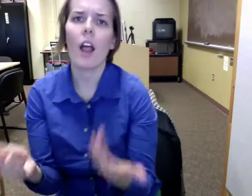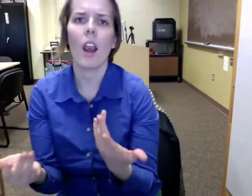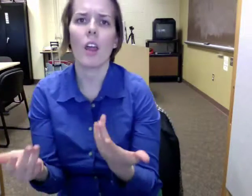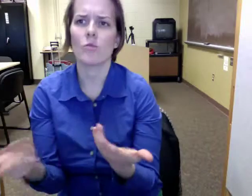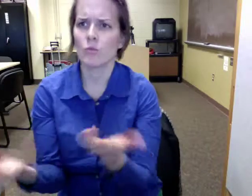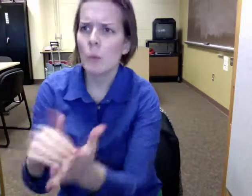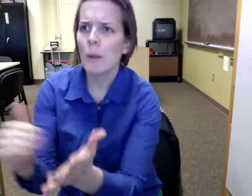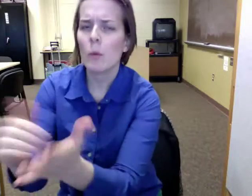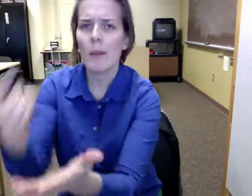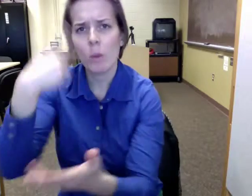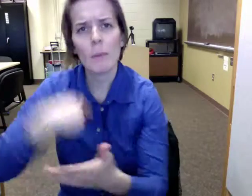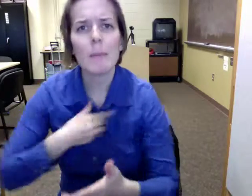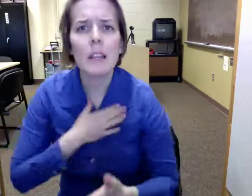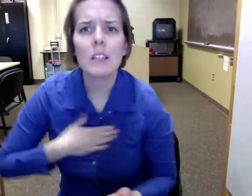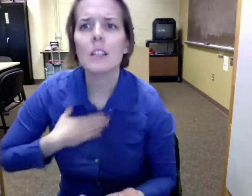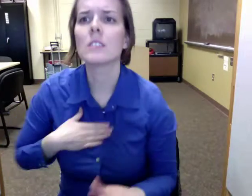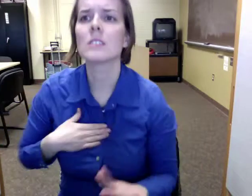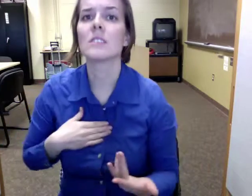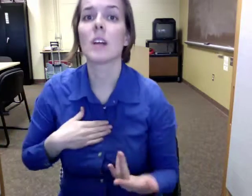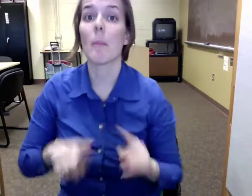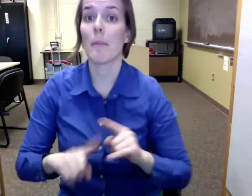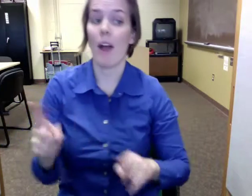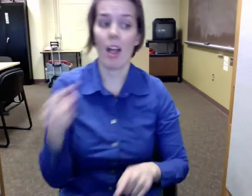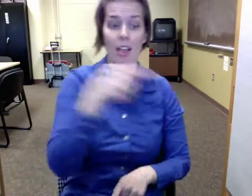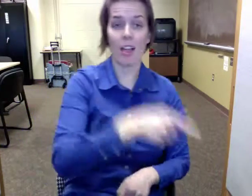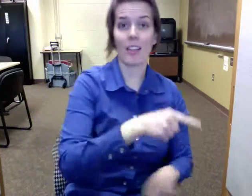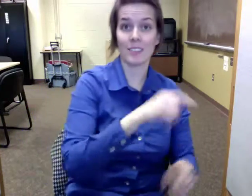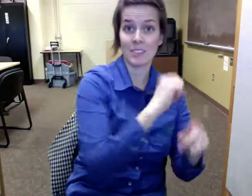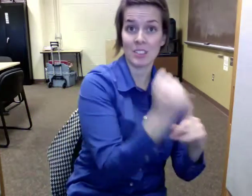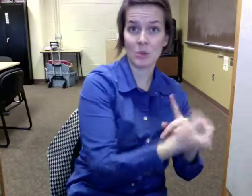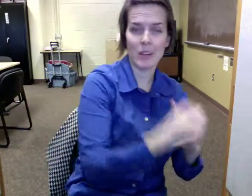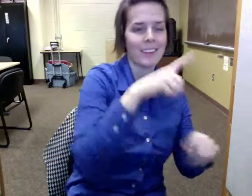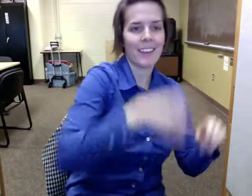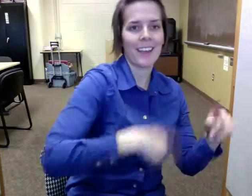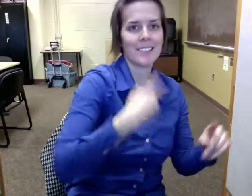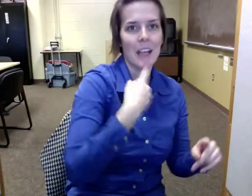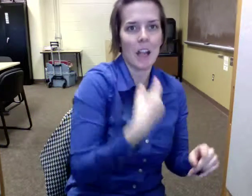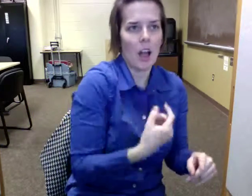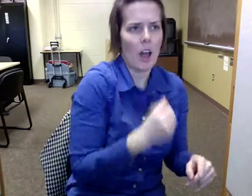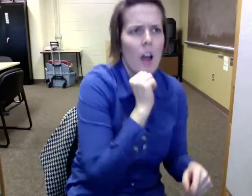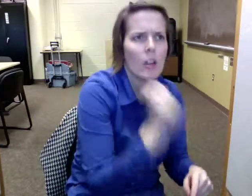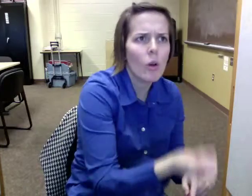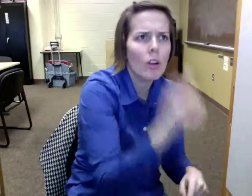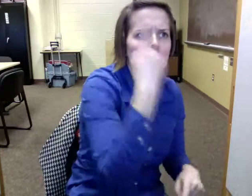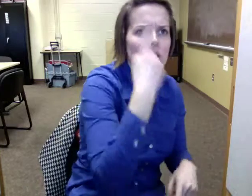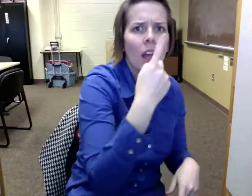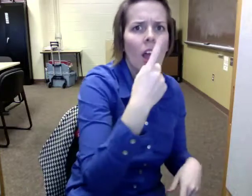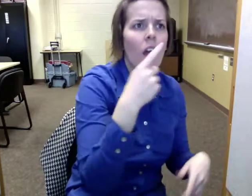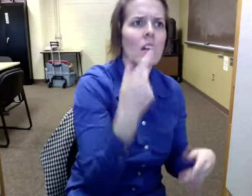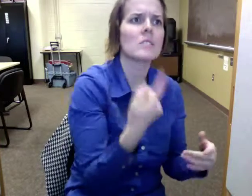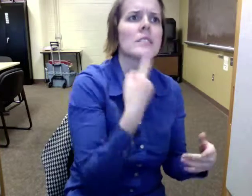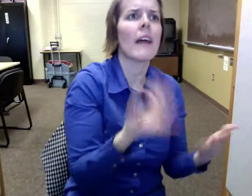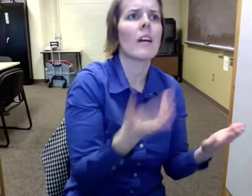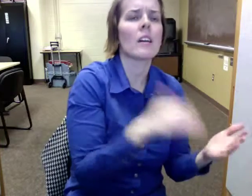things. They can't say, I don't understand. The listener has no control in a